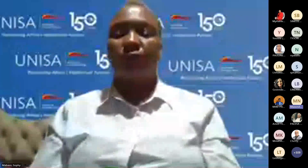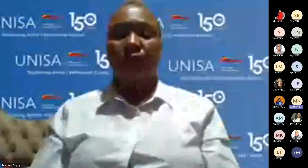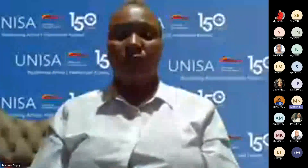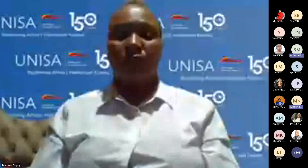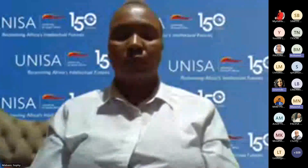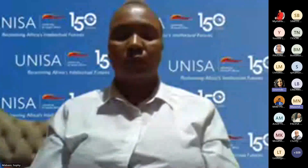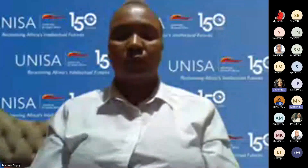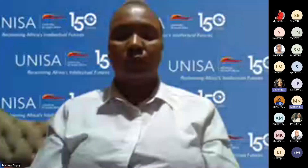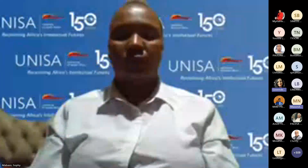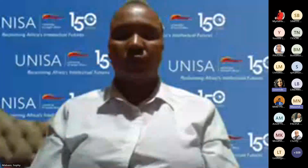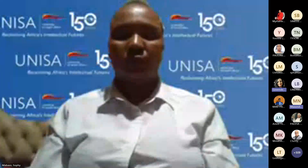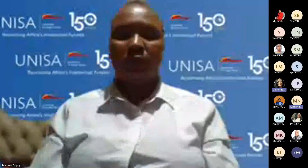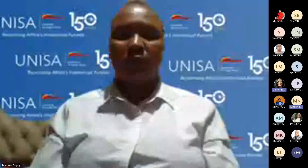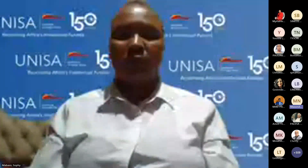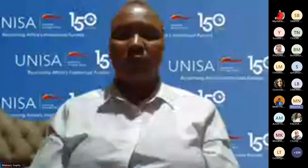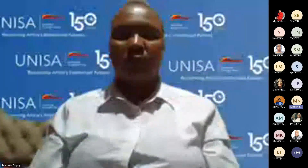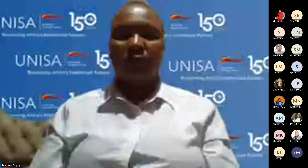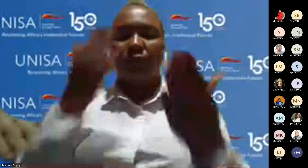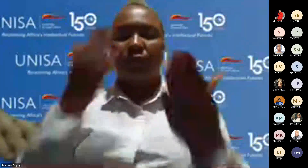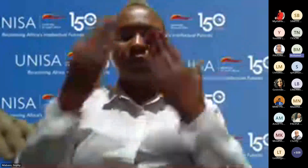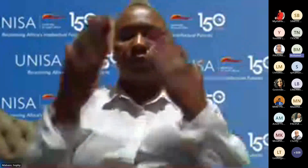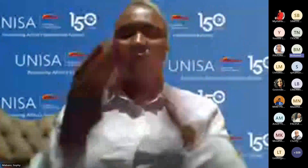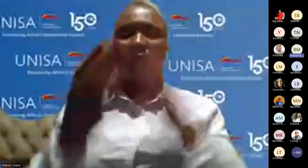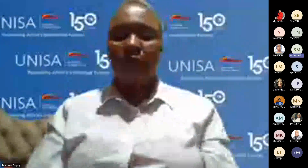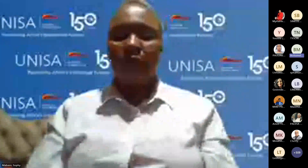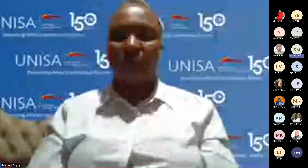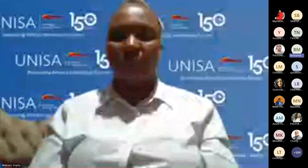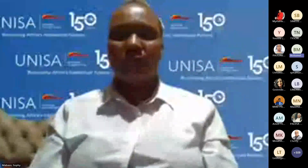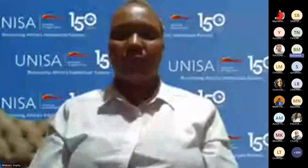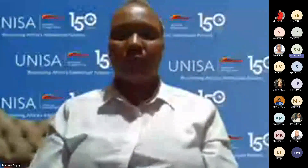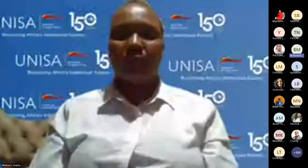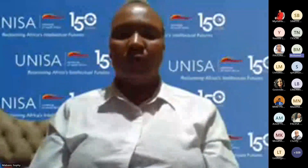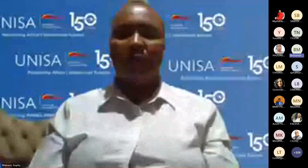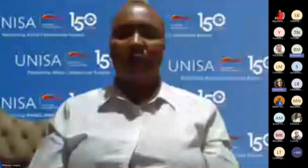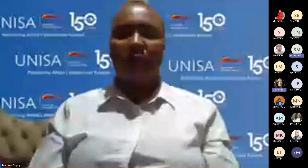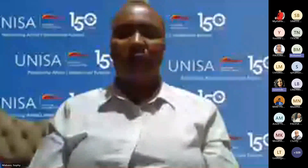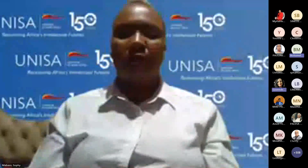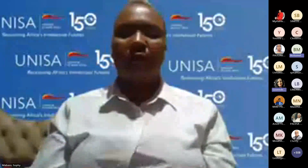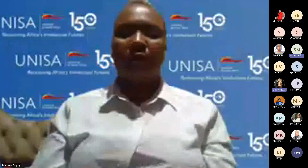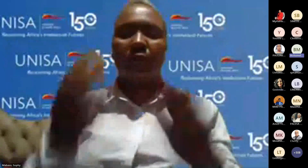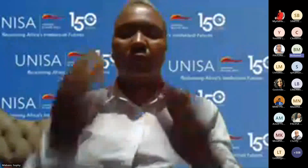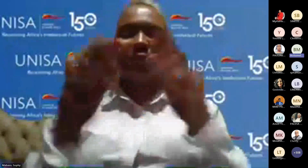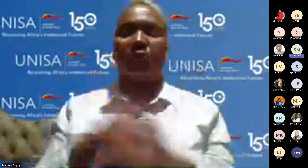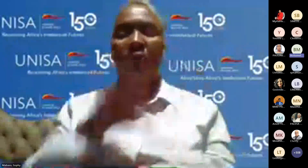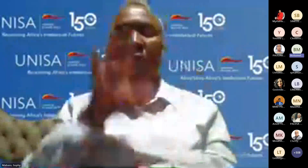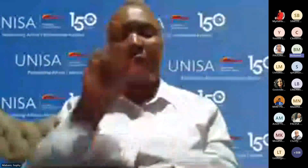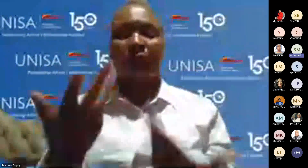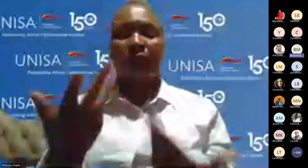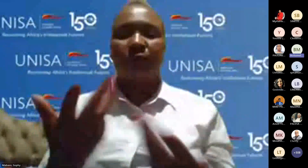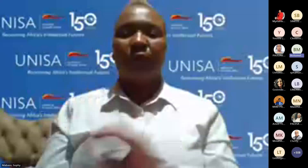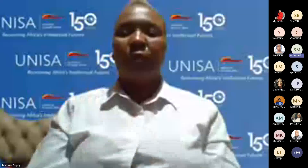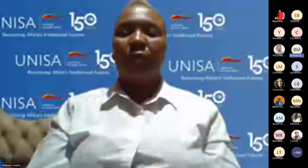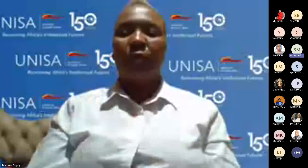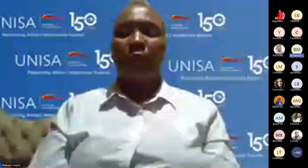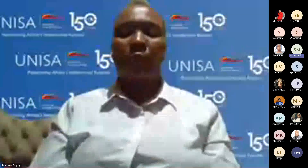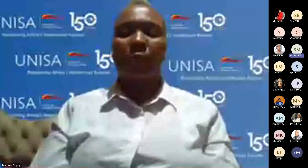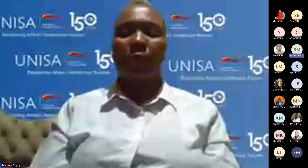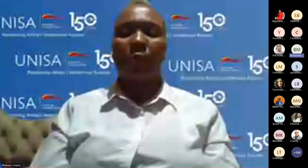Good evening. Thank you. I will do. Good evening. I will do that. Evening. Can I ask a question? Yes. With our